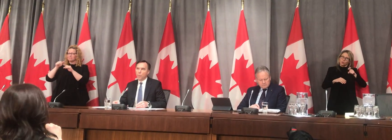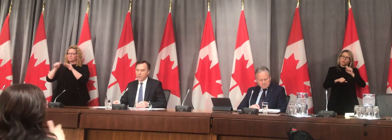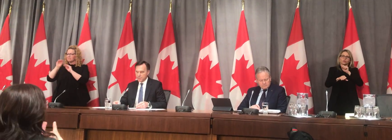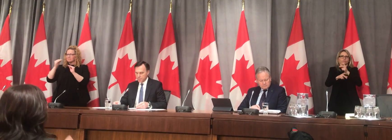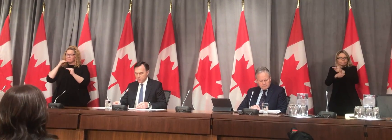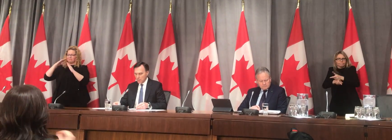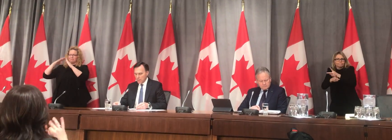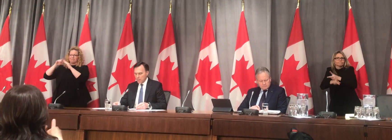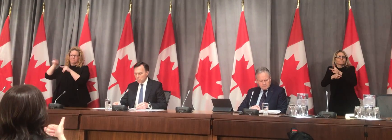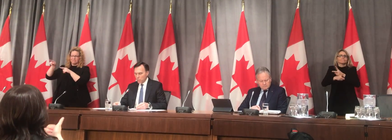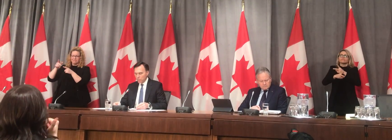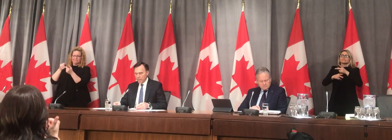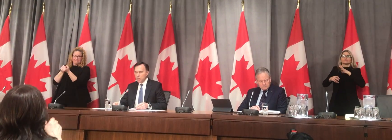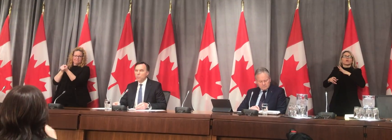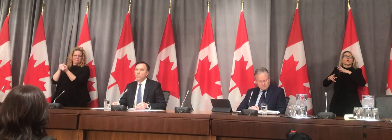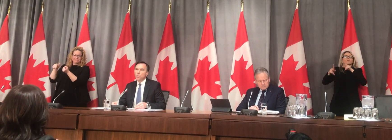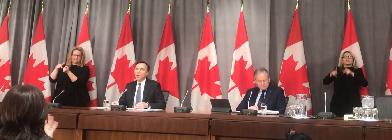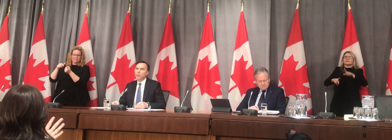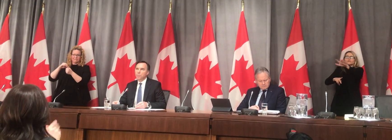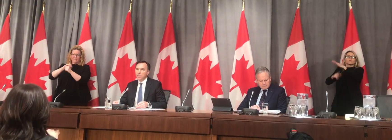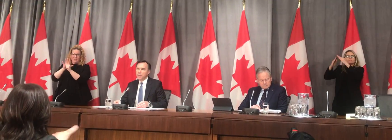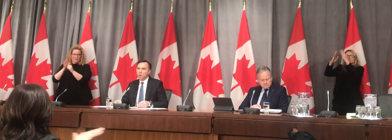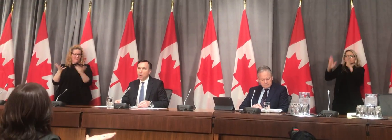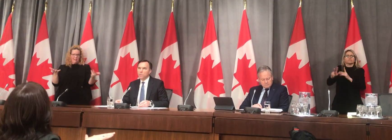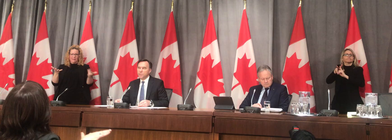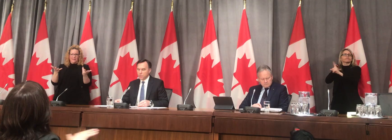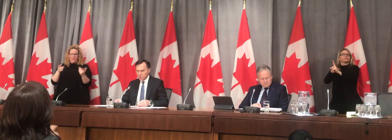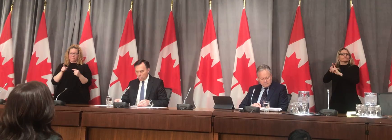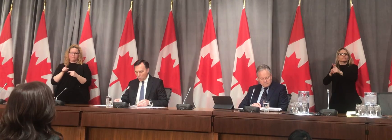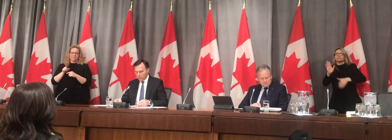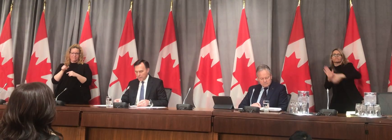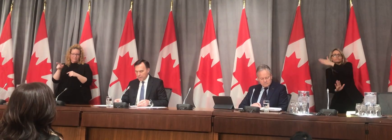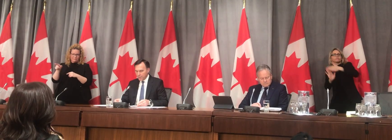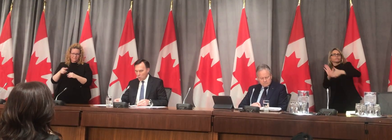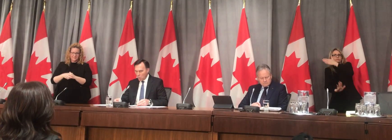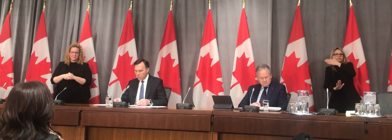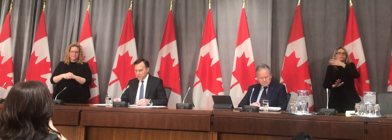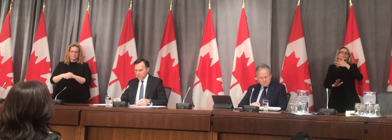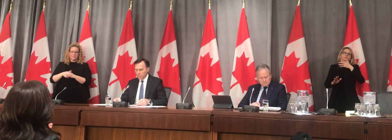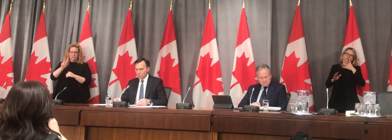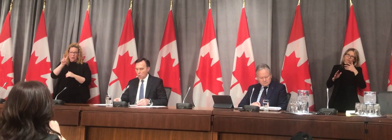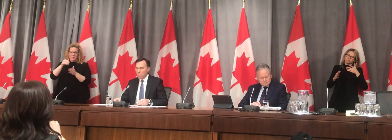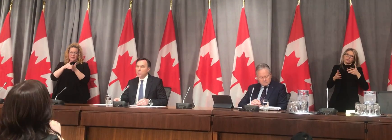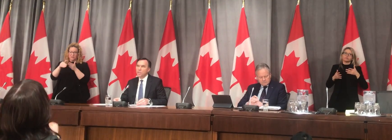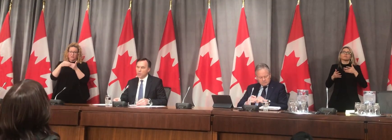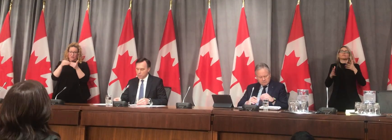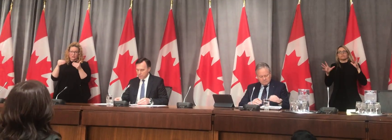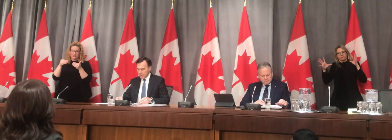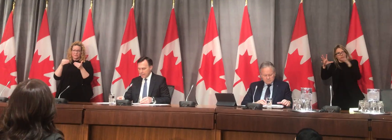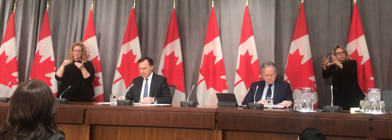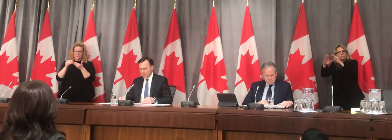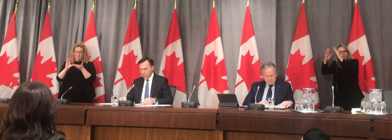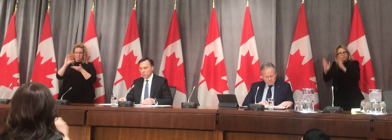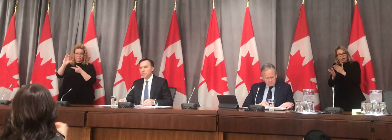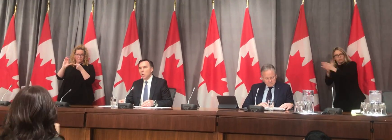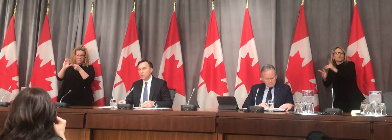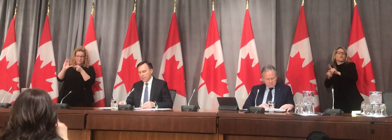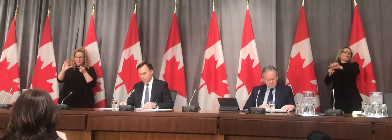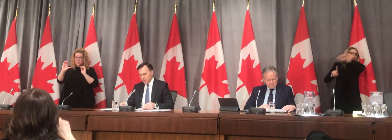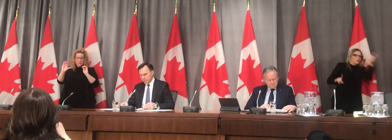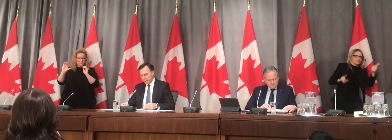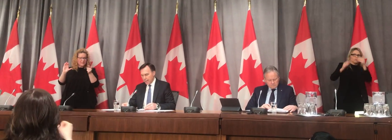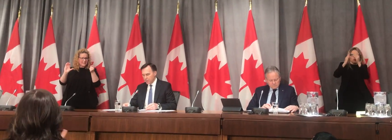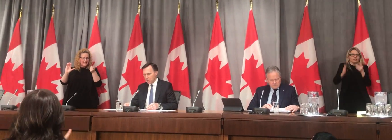prevent outbreaks. So we'll invest over $200 million to support the homeless through homeless shelters, sexual